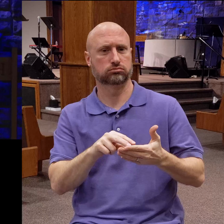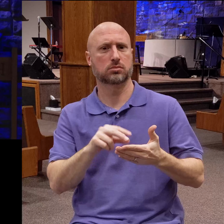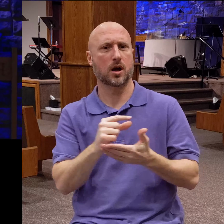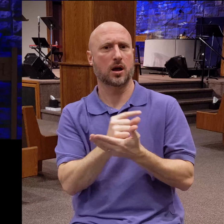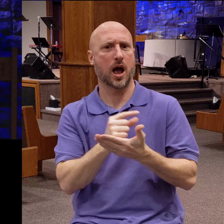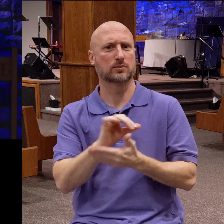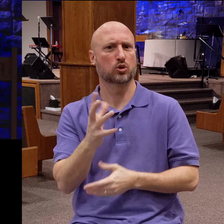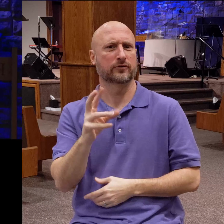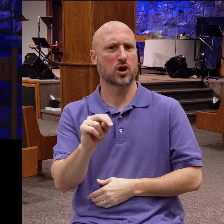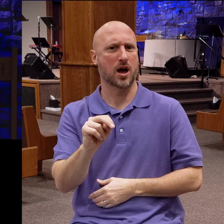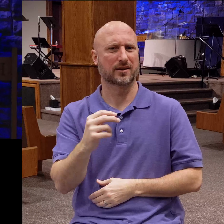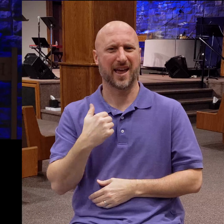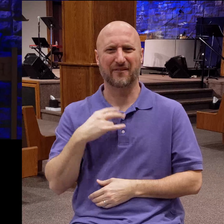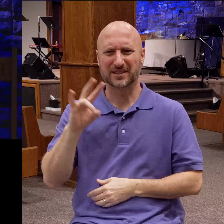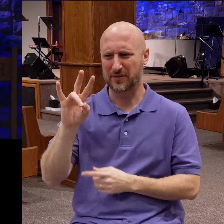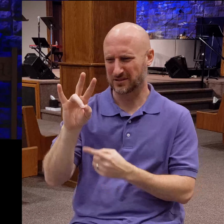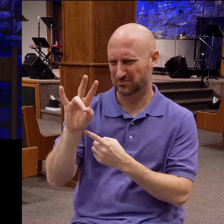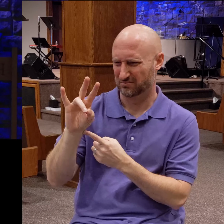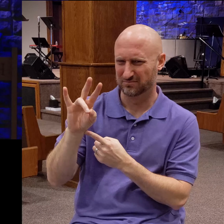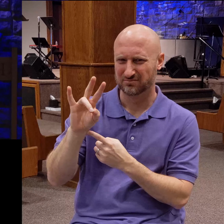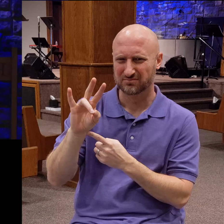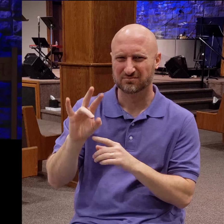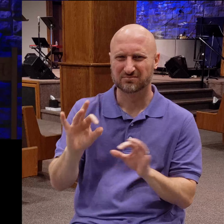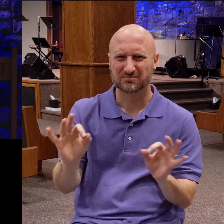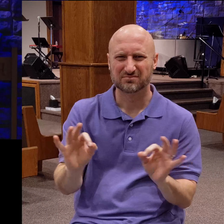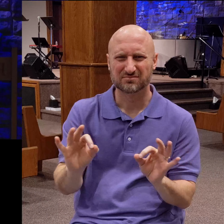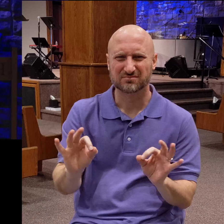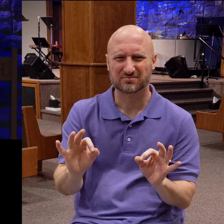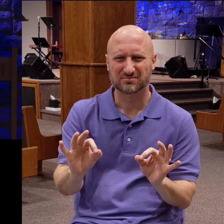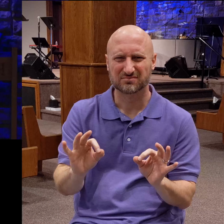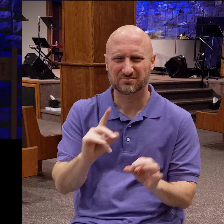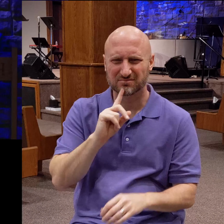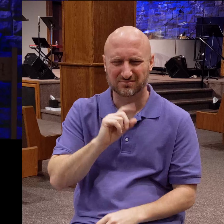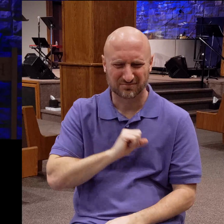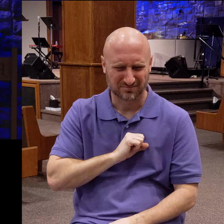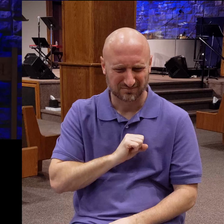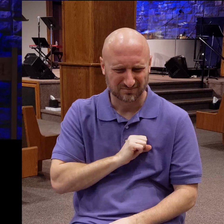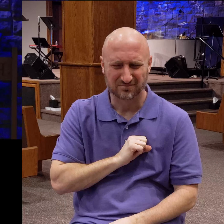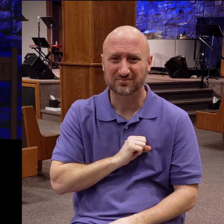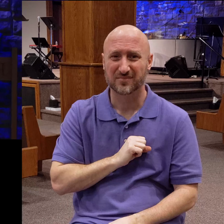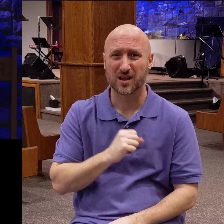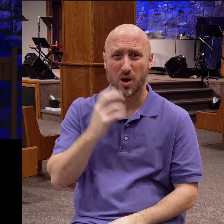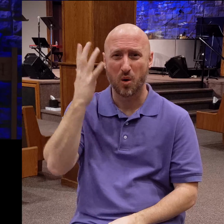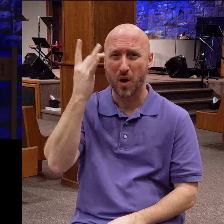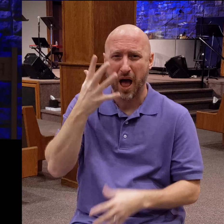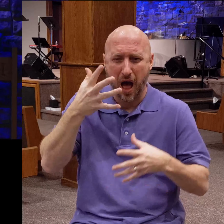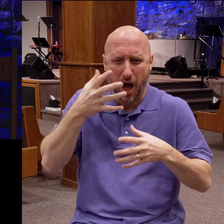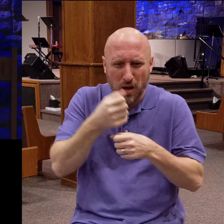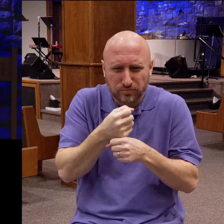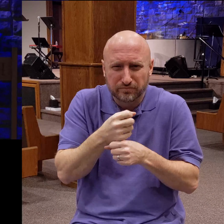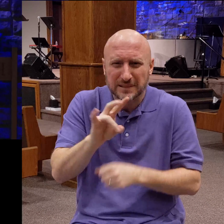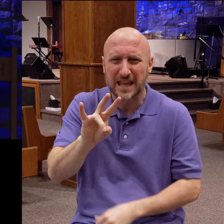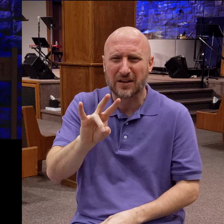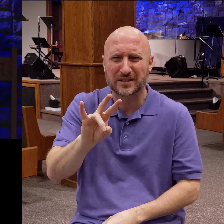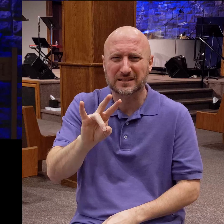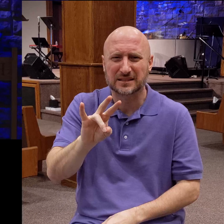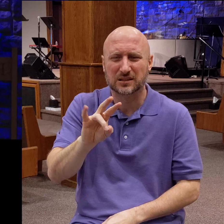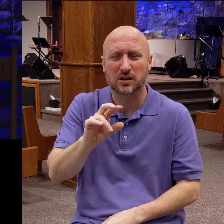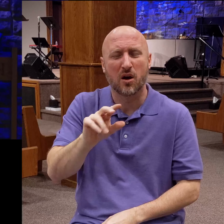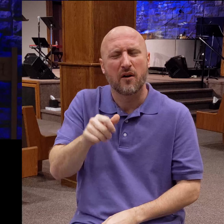and there are seven signs, seven miracles. You think, well, why the brevity? You know, why